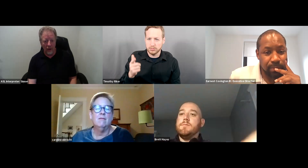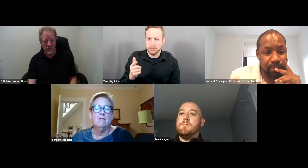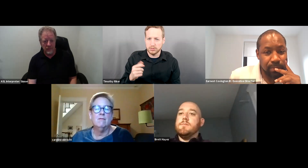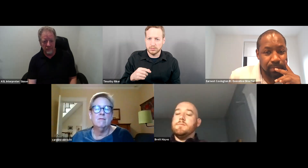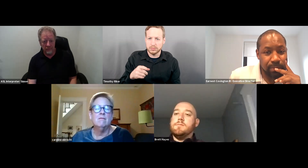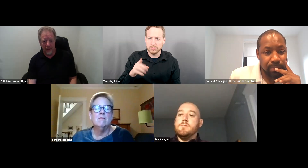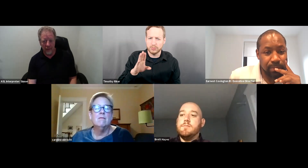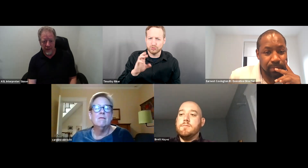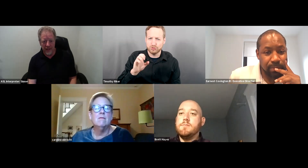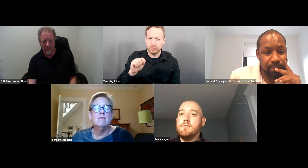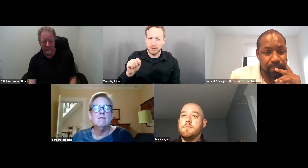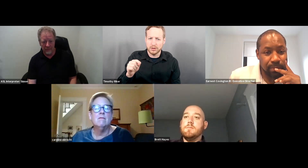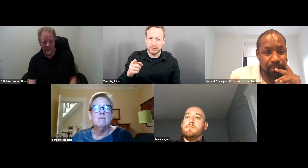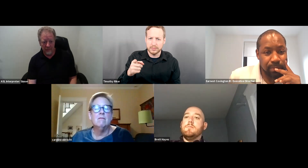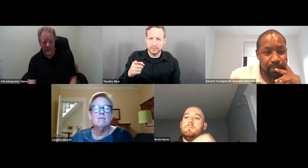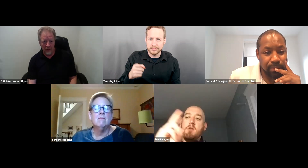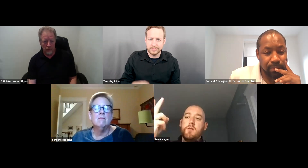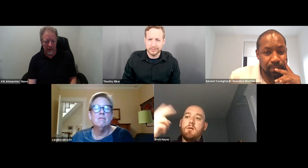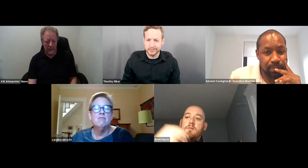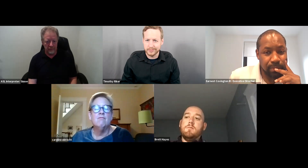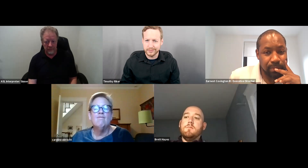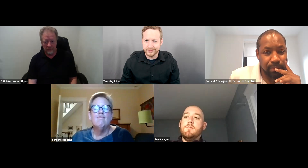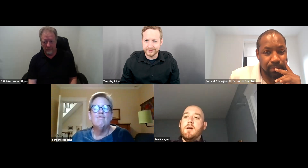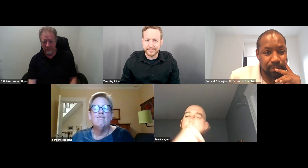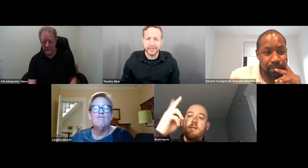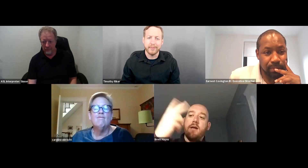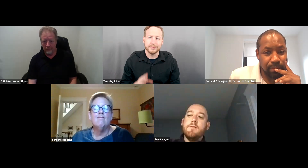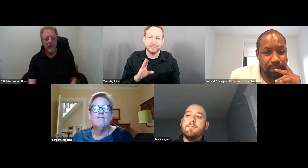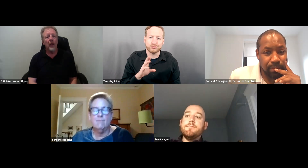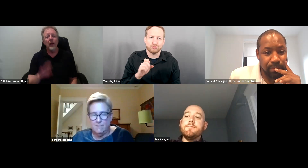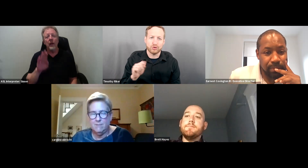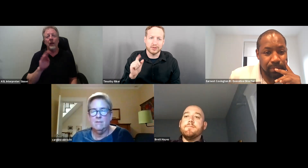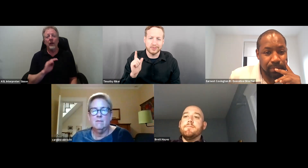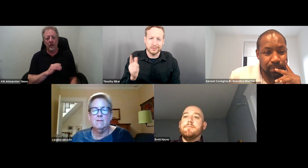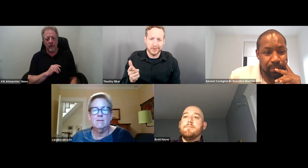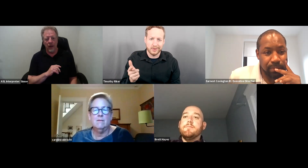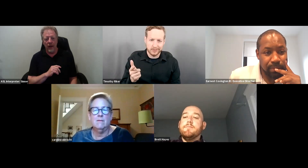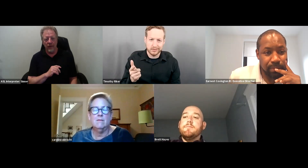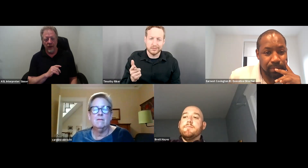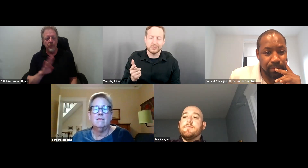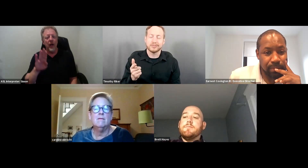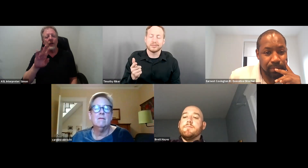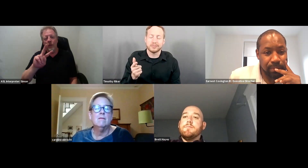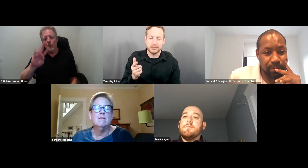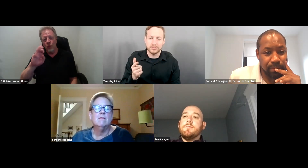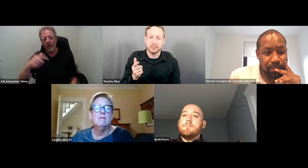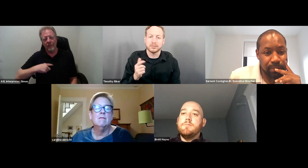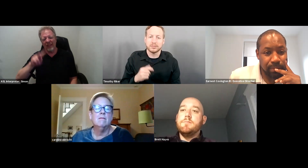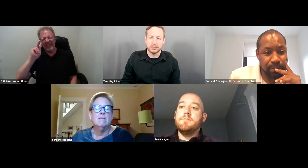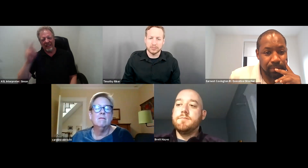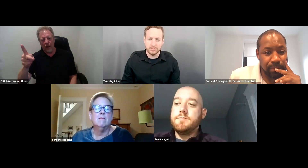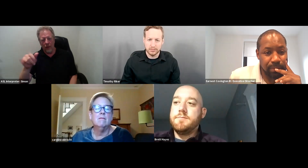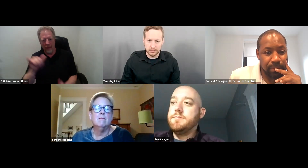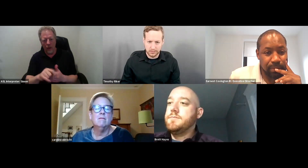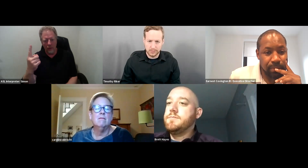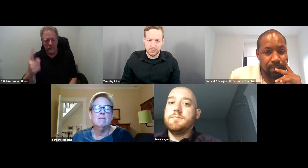Anyone else? Anybody second? Brett? I second that. Go ahead, I recognize Brett.